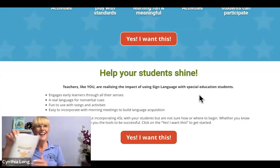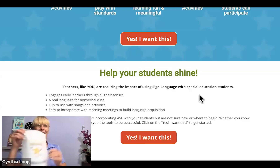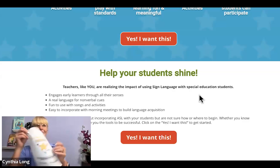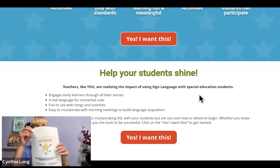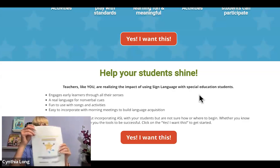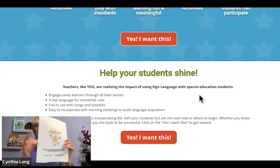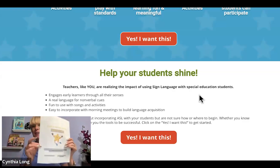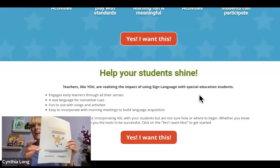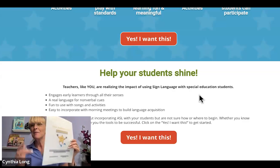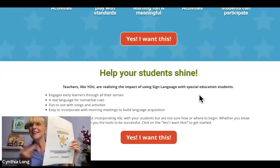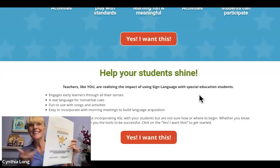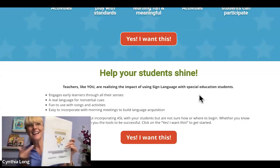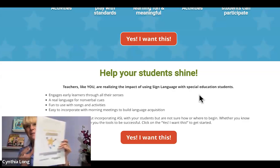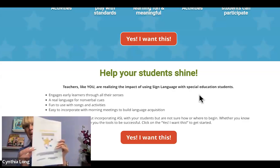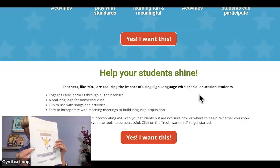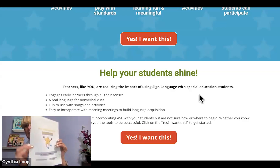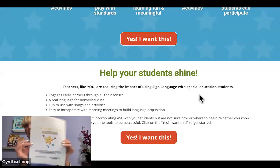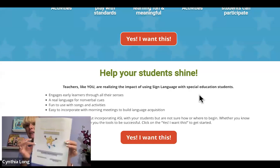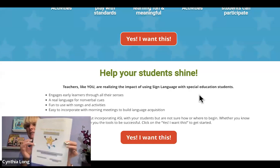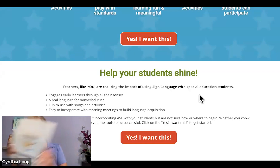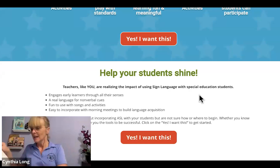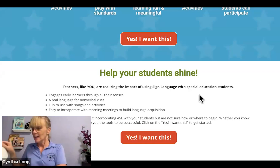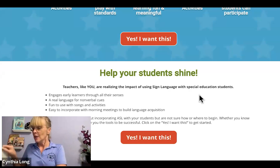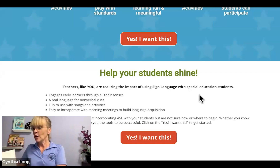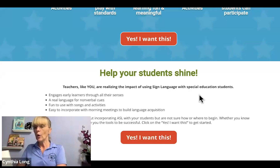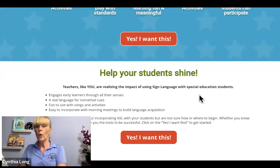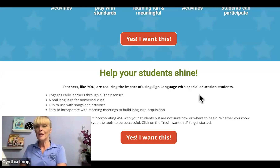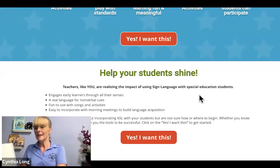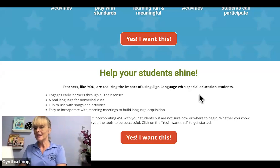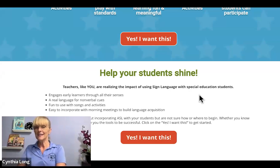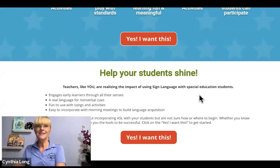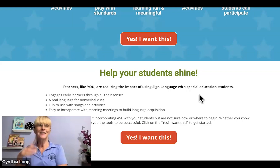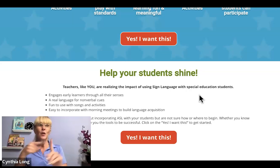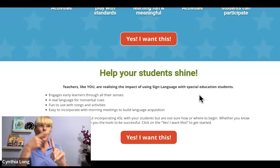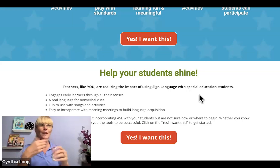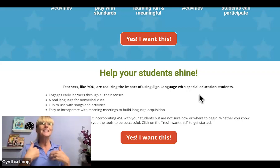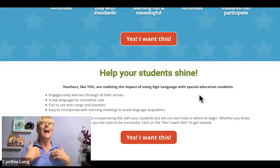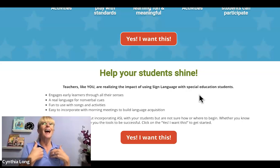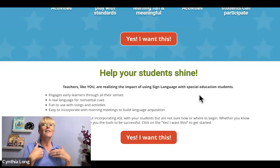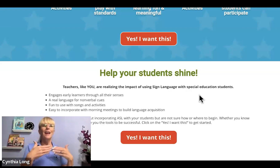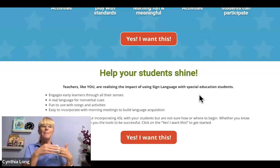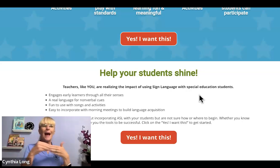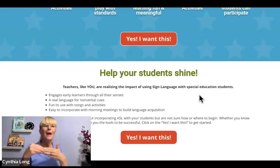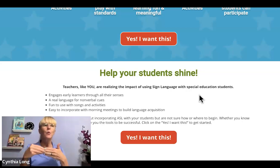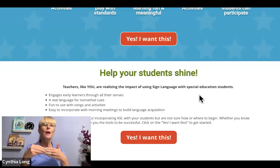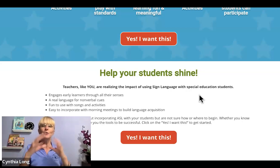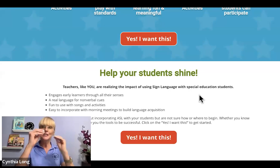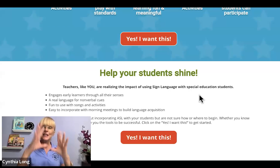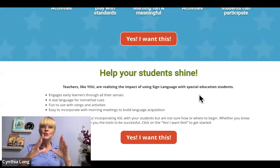And I'm really excited about this because the goal is to have a pathway for